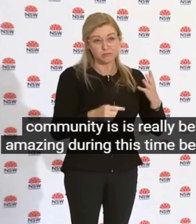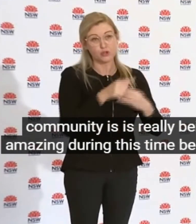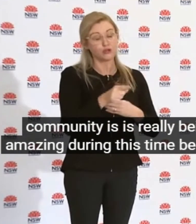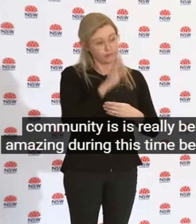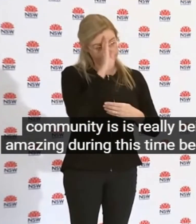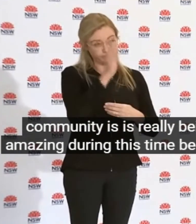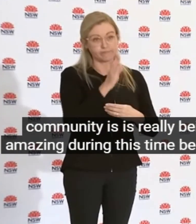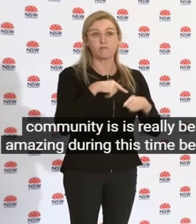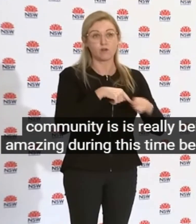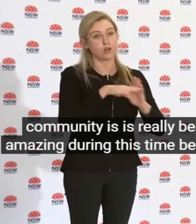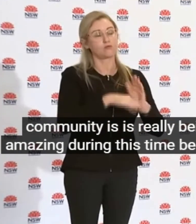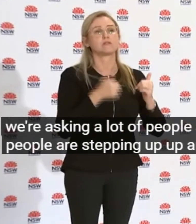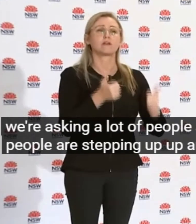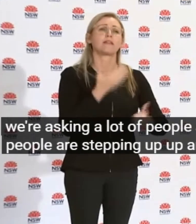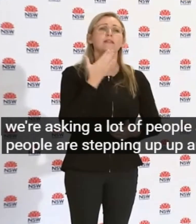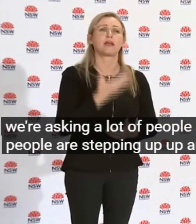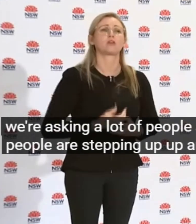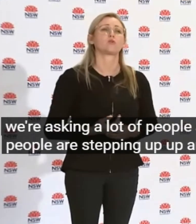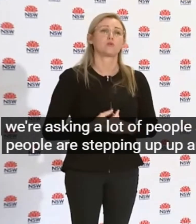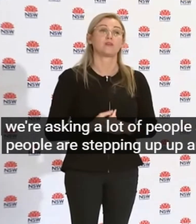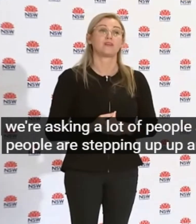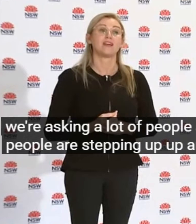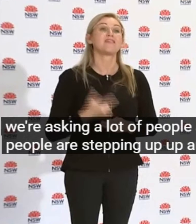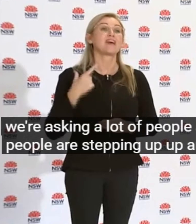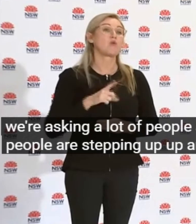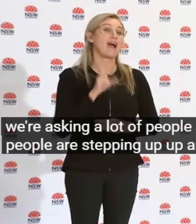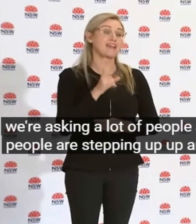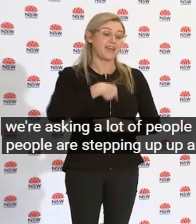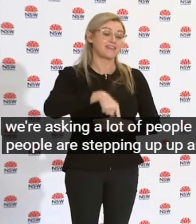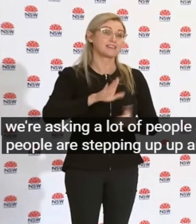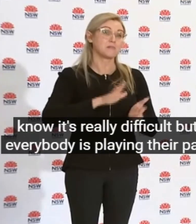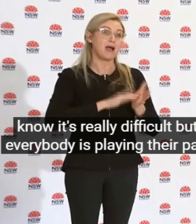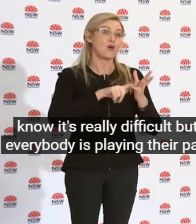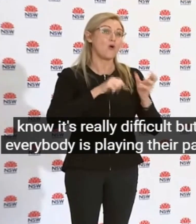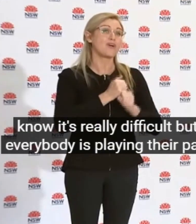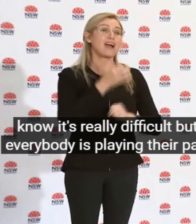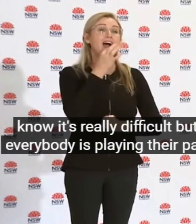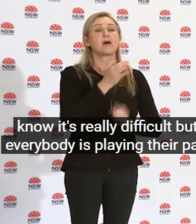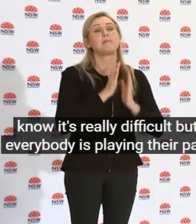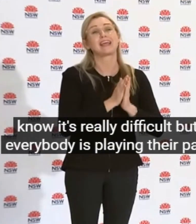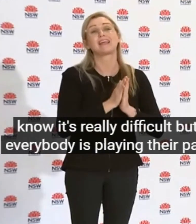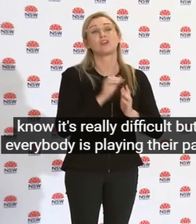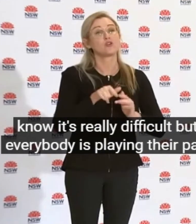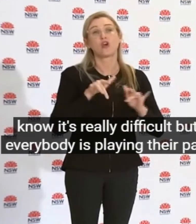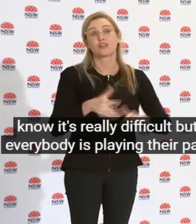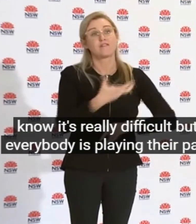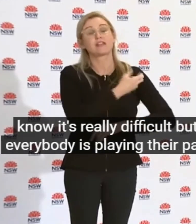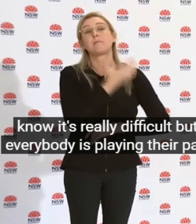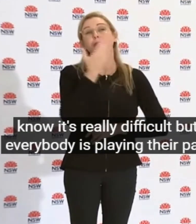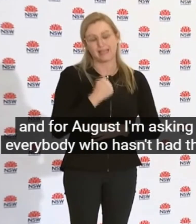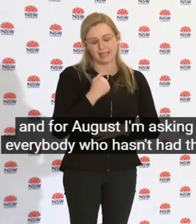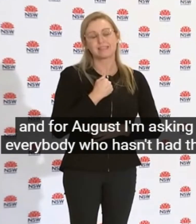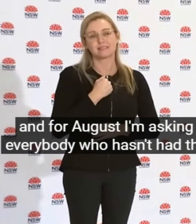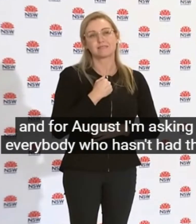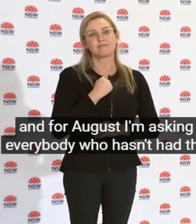playing their part. And for August, I'm asking everybody who hasn't had the vaccine to come forward and get vaccinated, because the higher the rate of the vaccine,